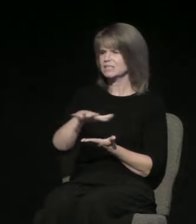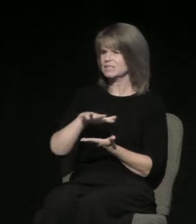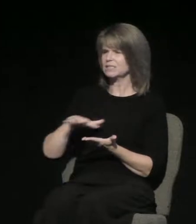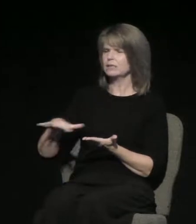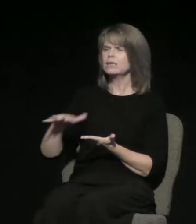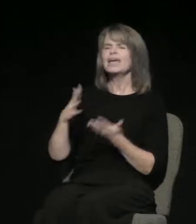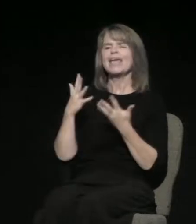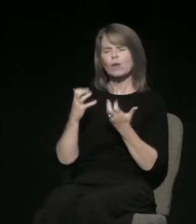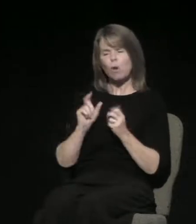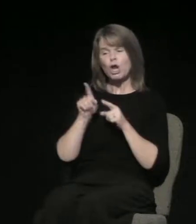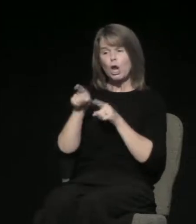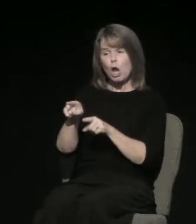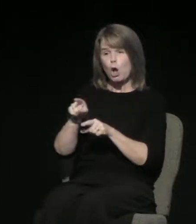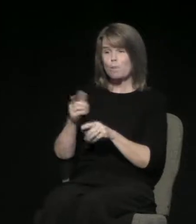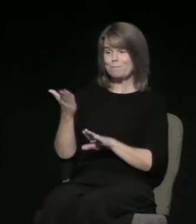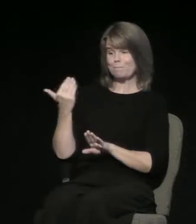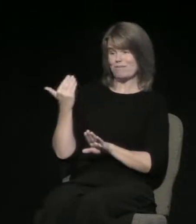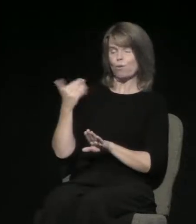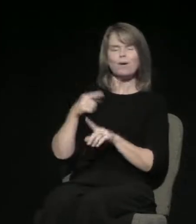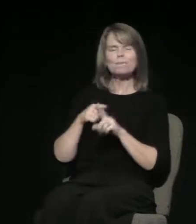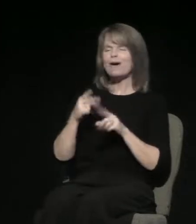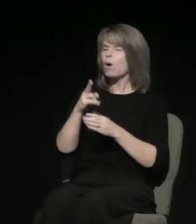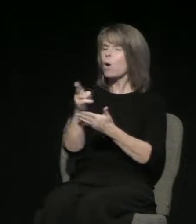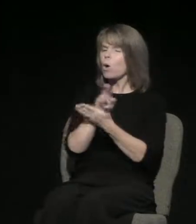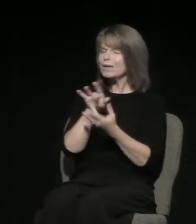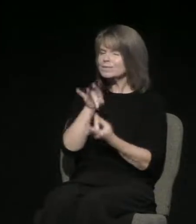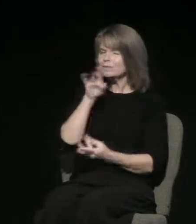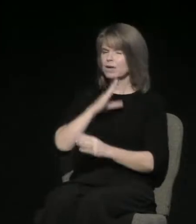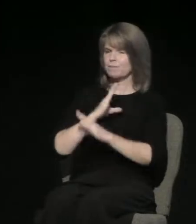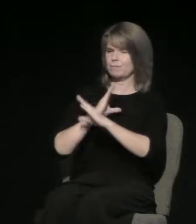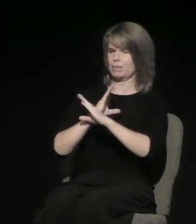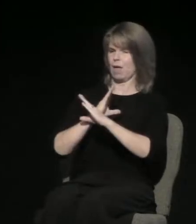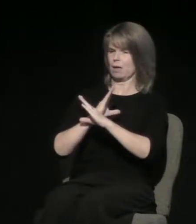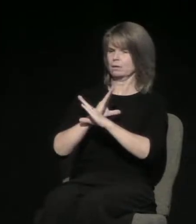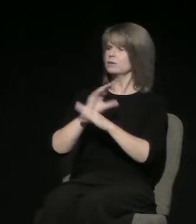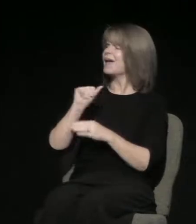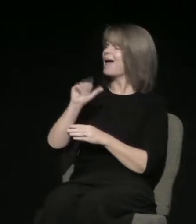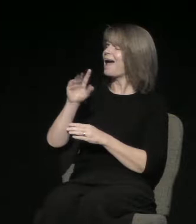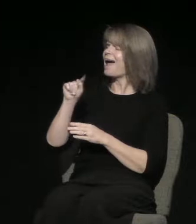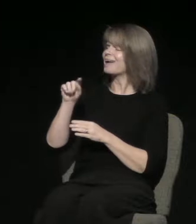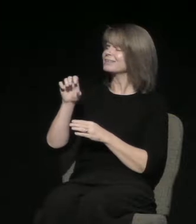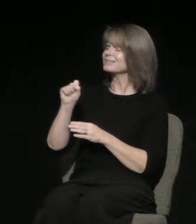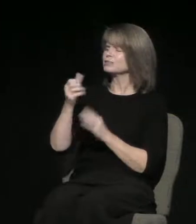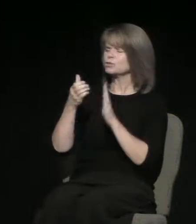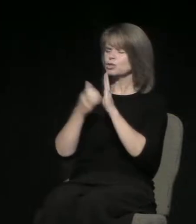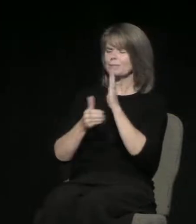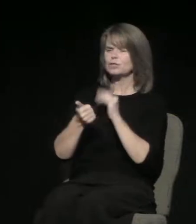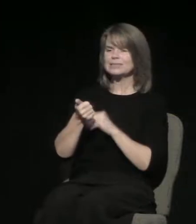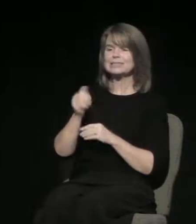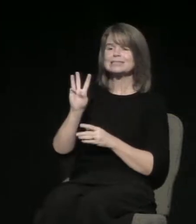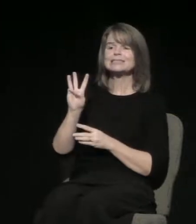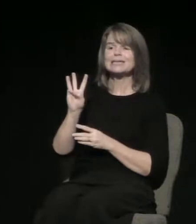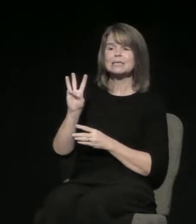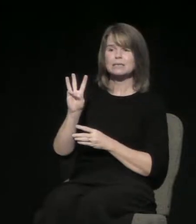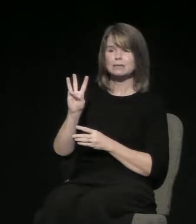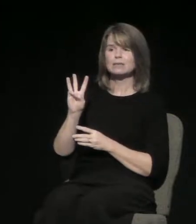To Ephesus earlier But the Holy Spirit Prevented him from doing so In Acts chapter 16 He